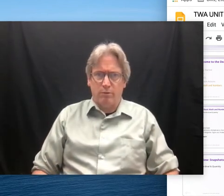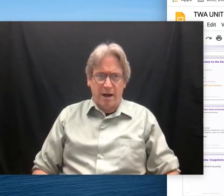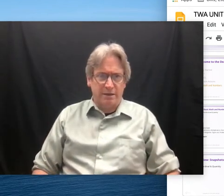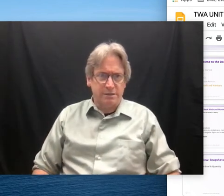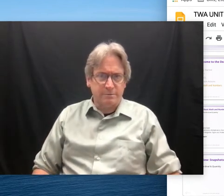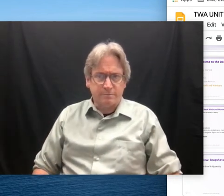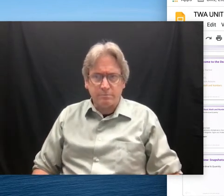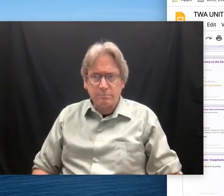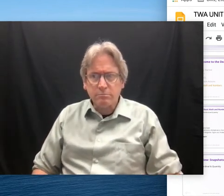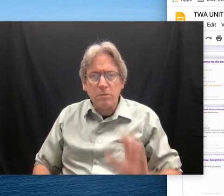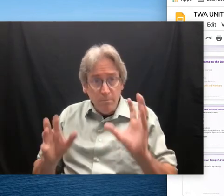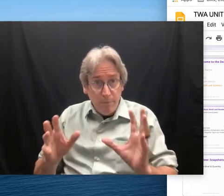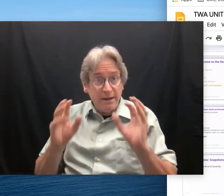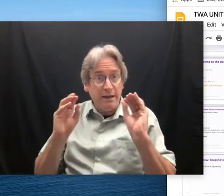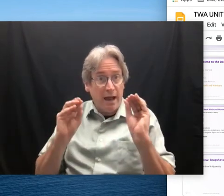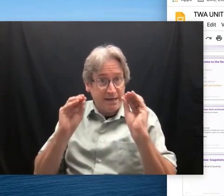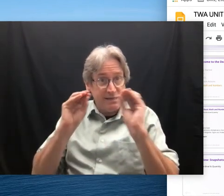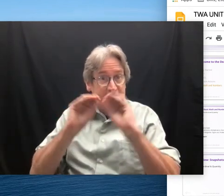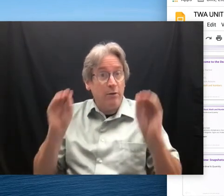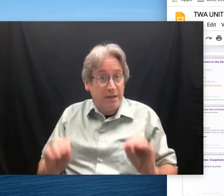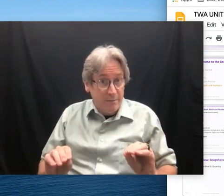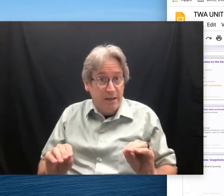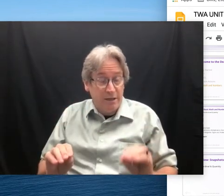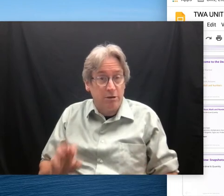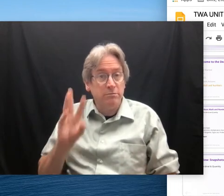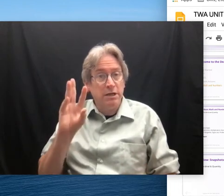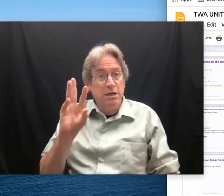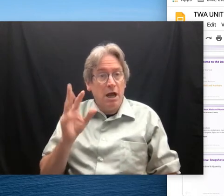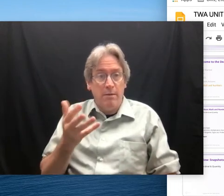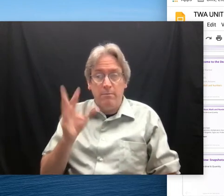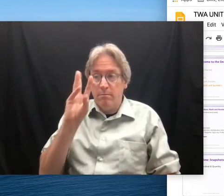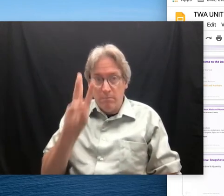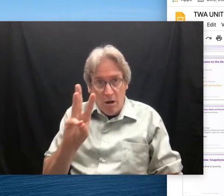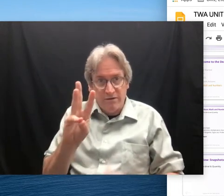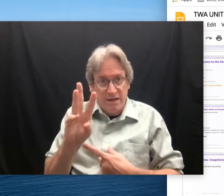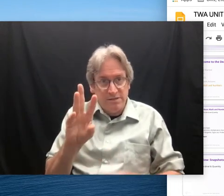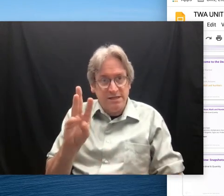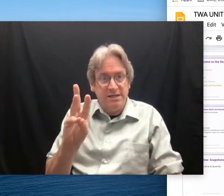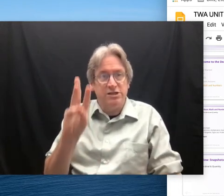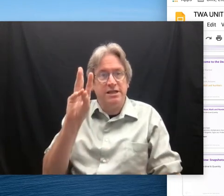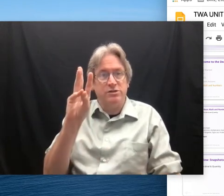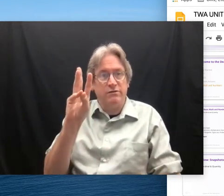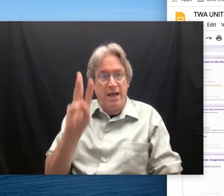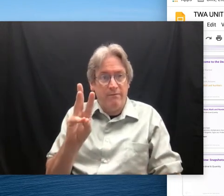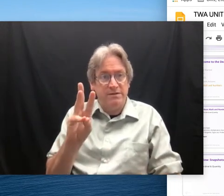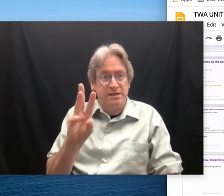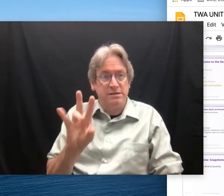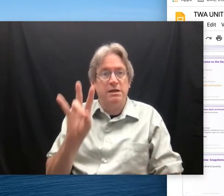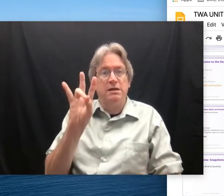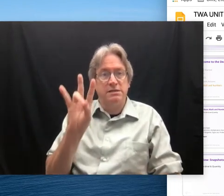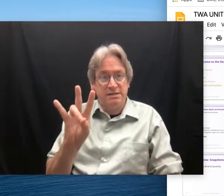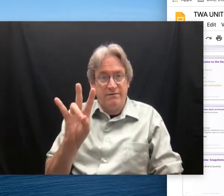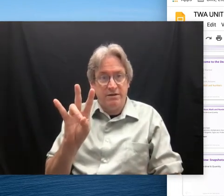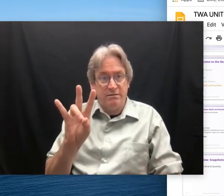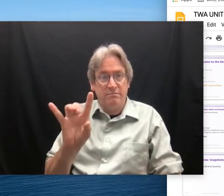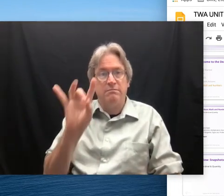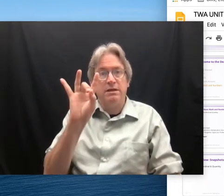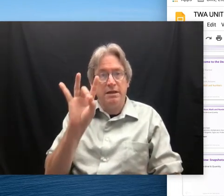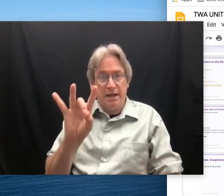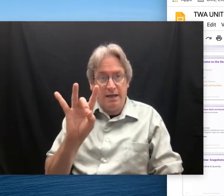actual practice, but I can see how it can be clear. Oftentimes I see just that sort of emphasis.